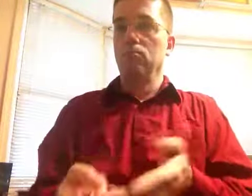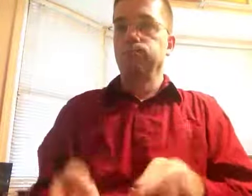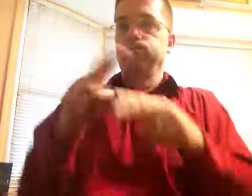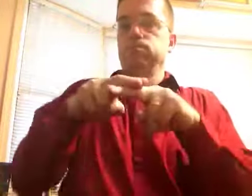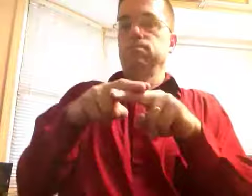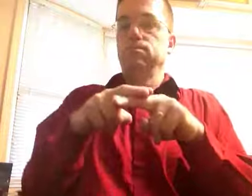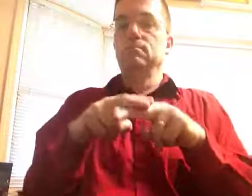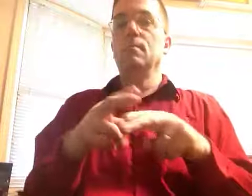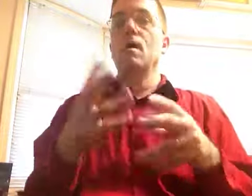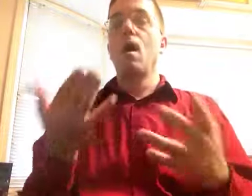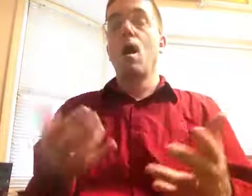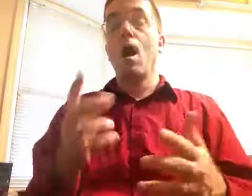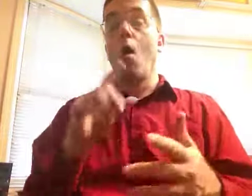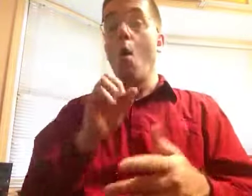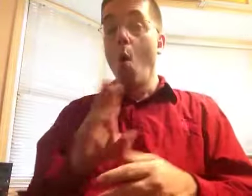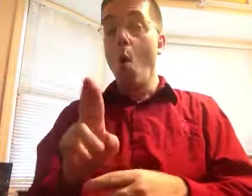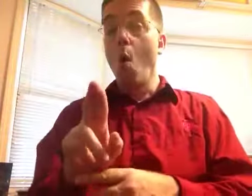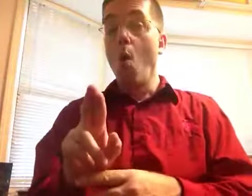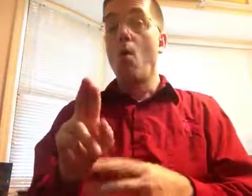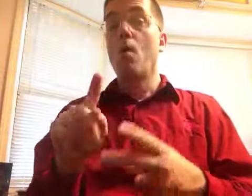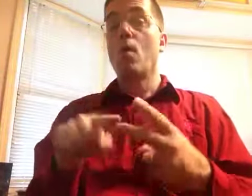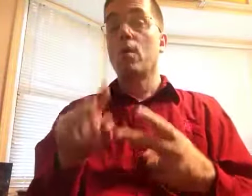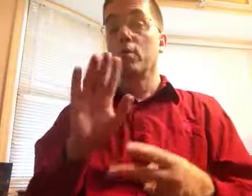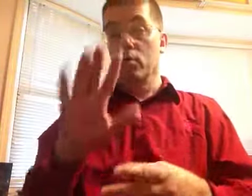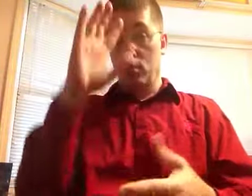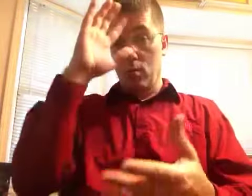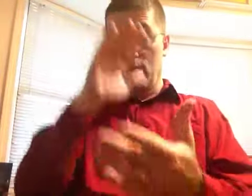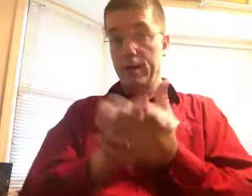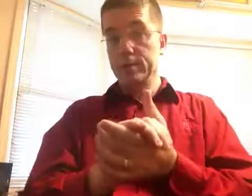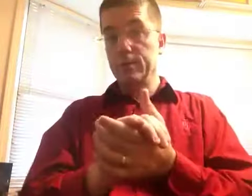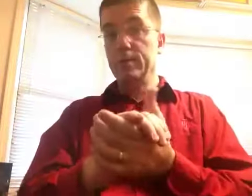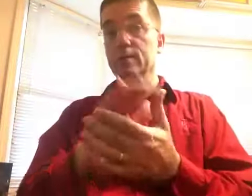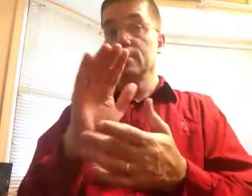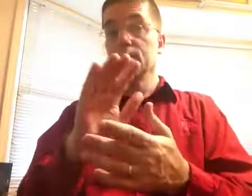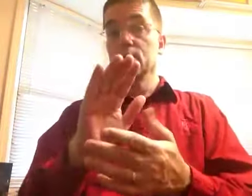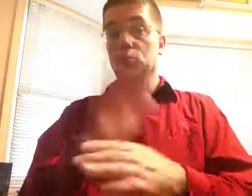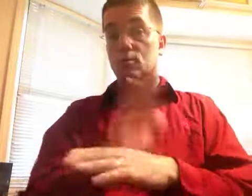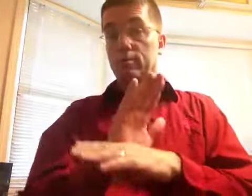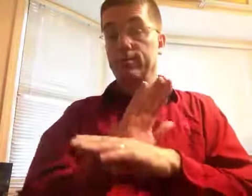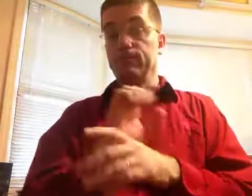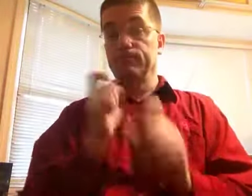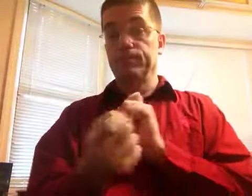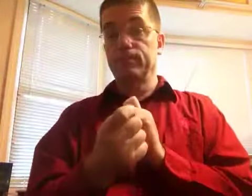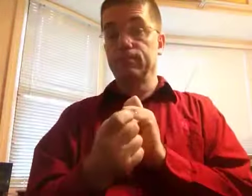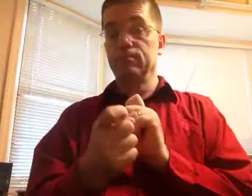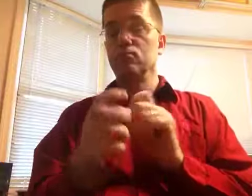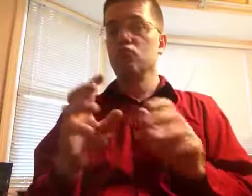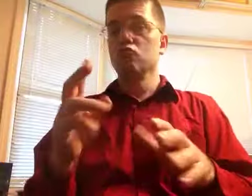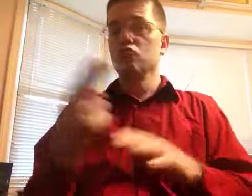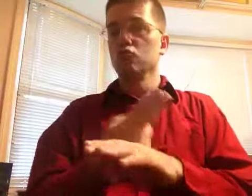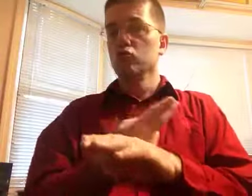business turning around. Because if we can get him back up around 100, all of a sudden, you guys are used to living on 50, you can get rid